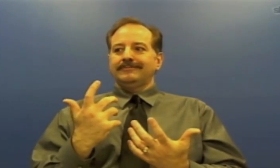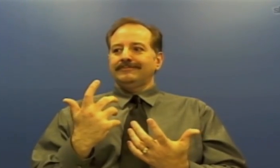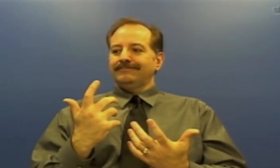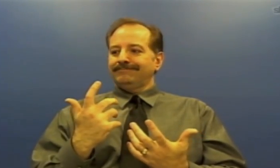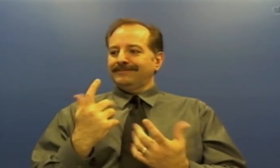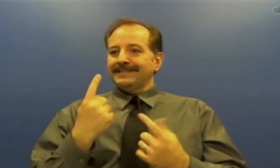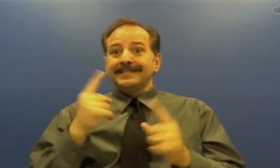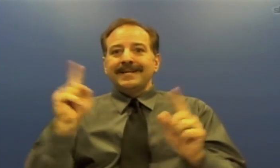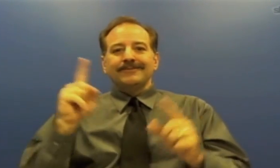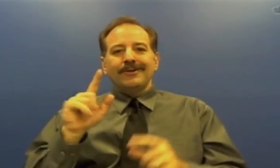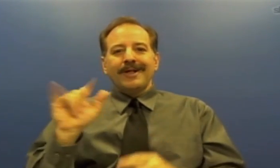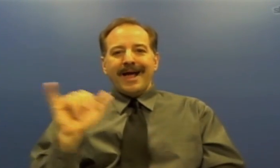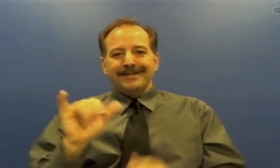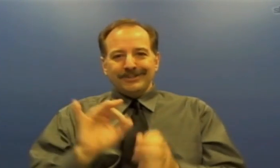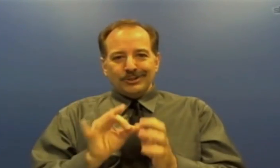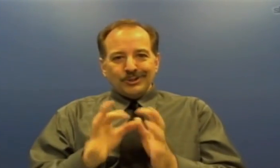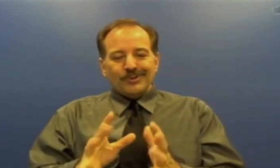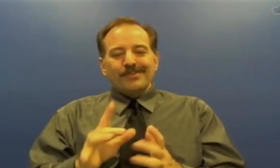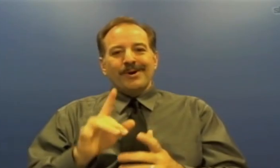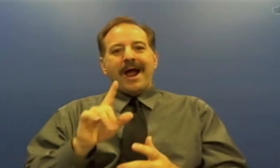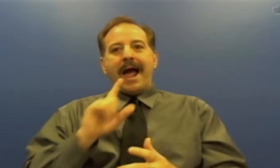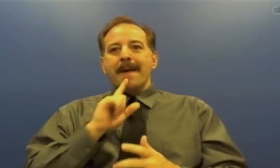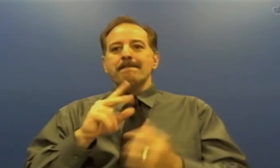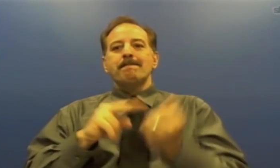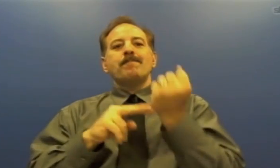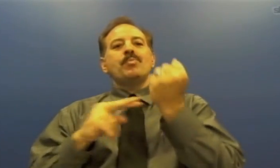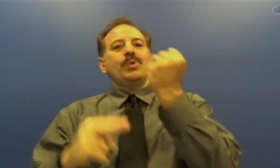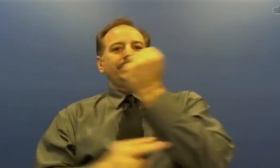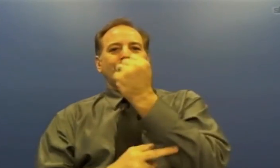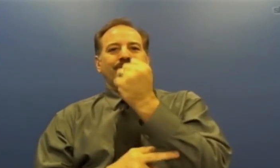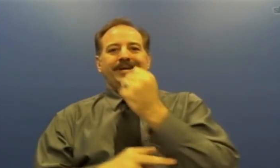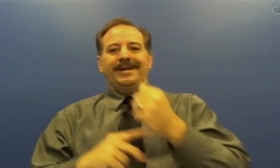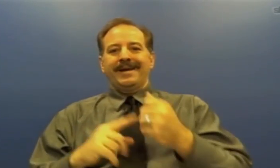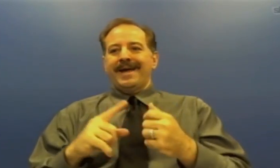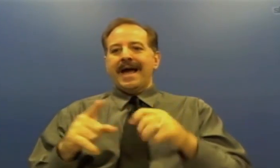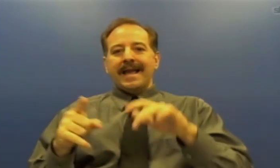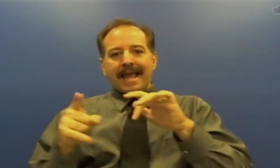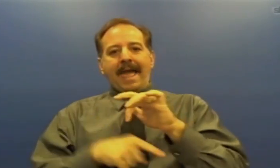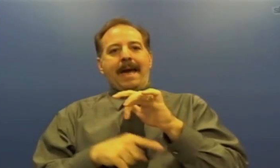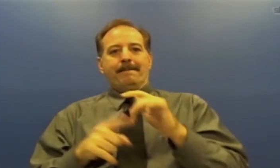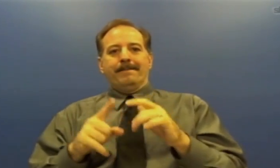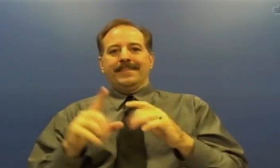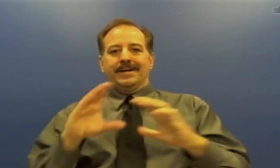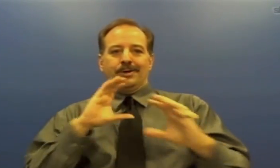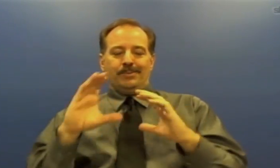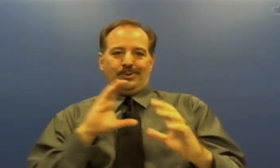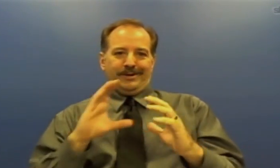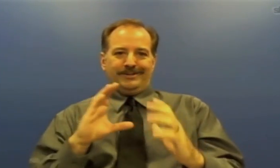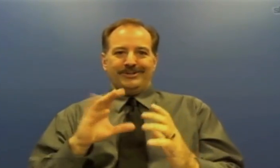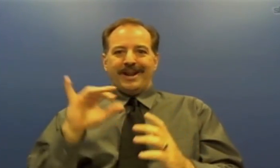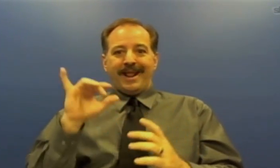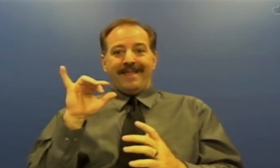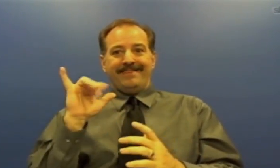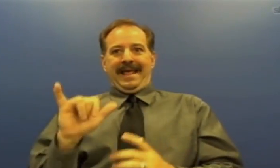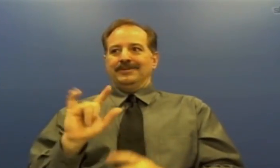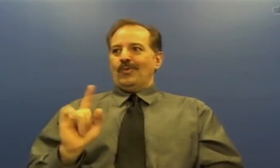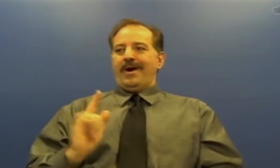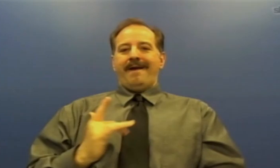feel I'm most effective as an interpreter, that I'm actually able to bridge that gap in communication that